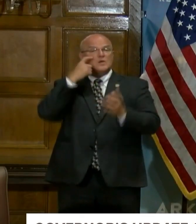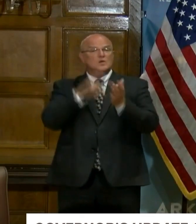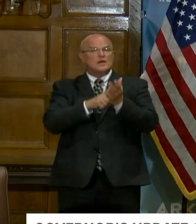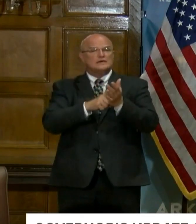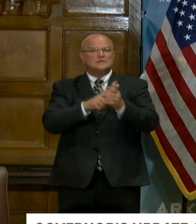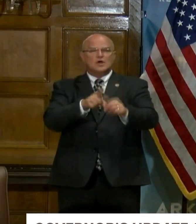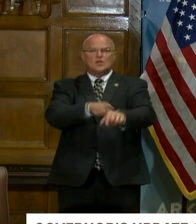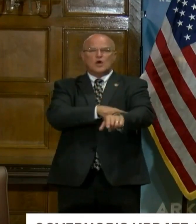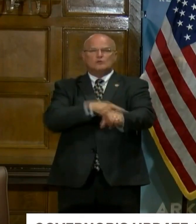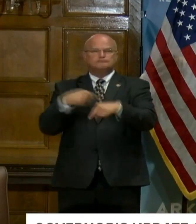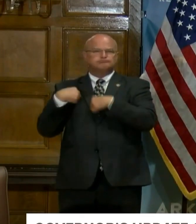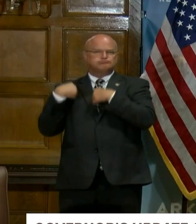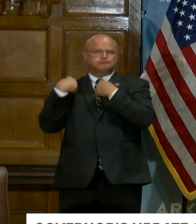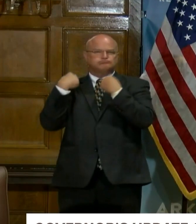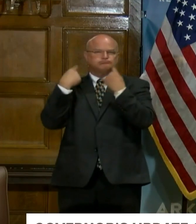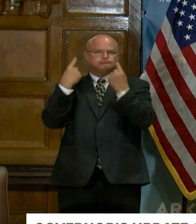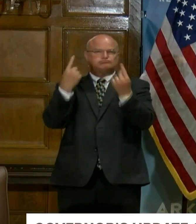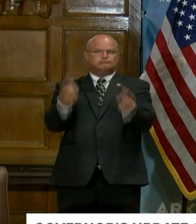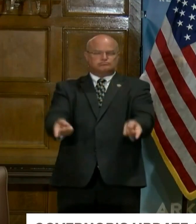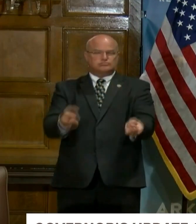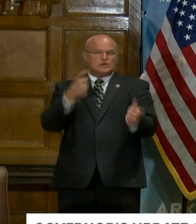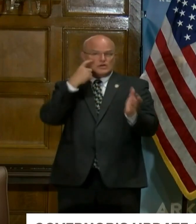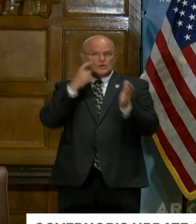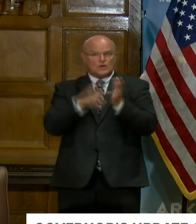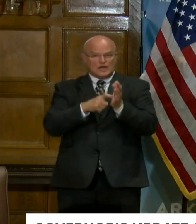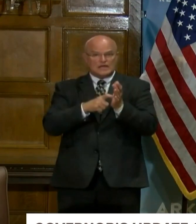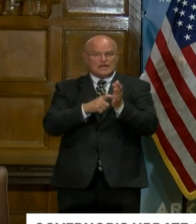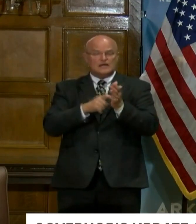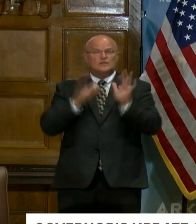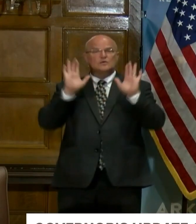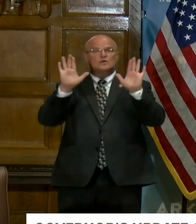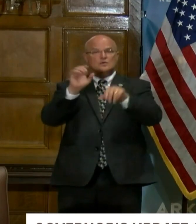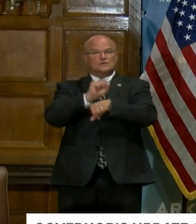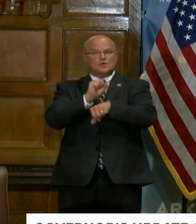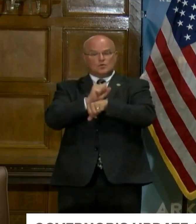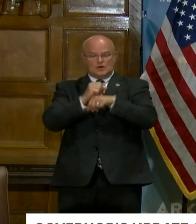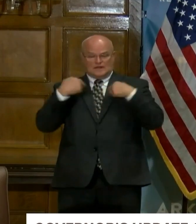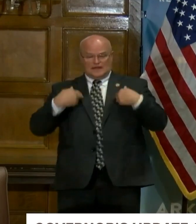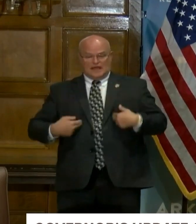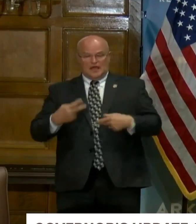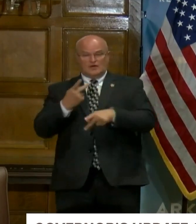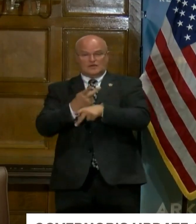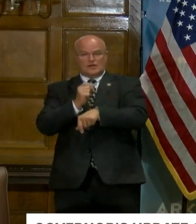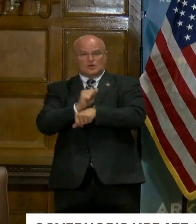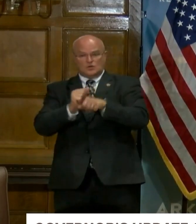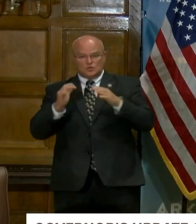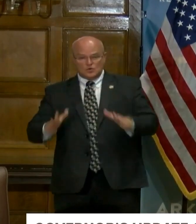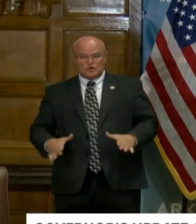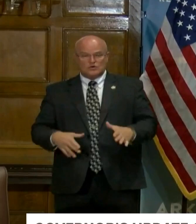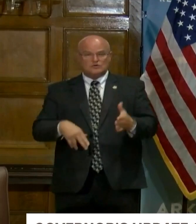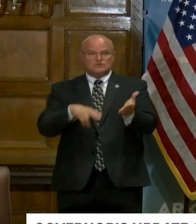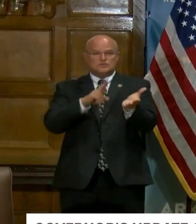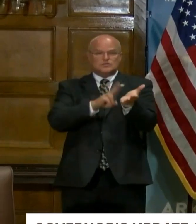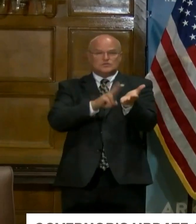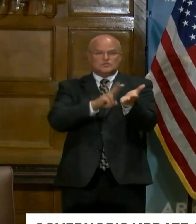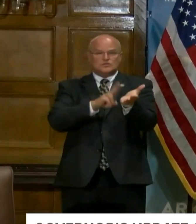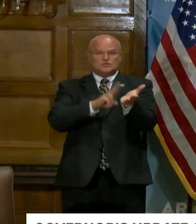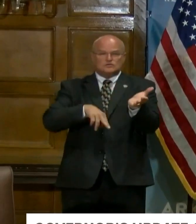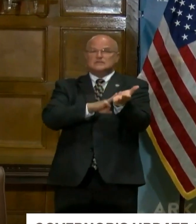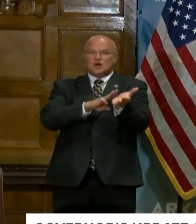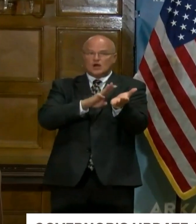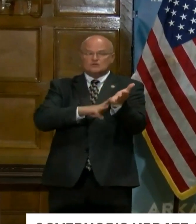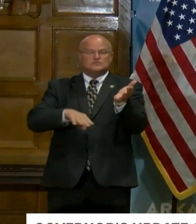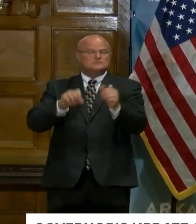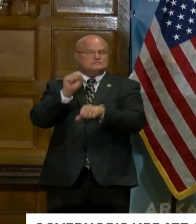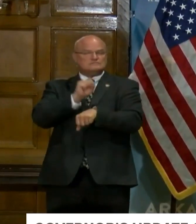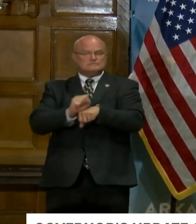how long this pandemic has been, to recognize the incredible work of our healthcare workers, our nurses, our doctors that are